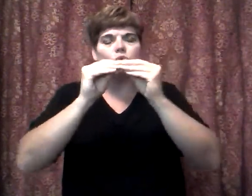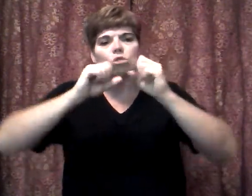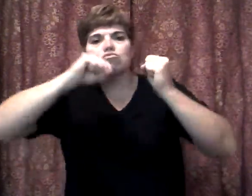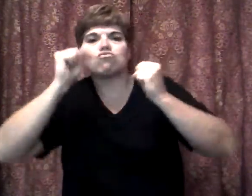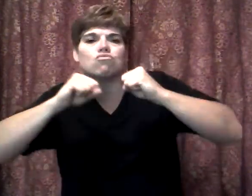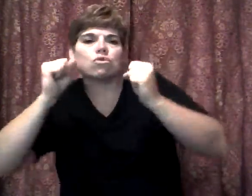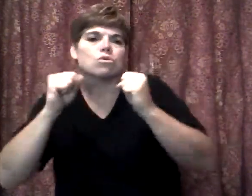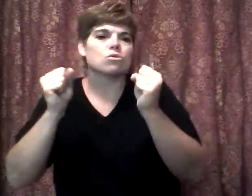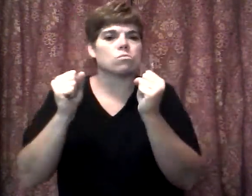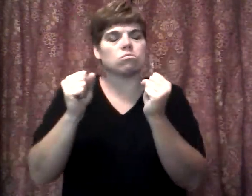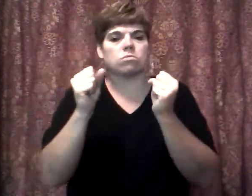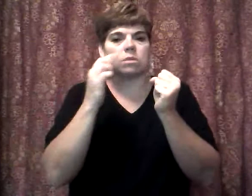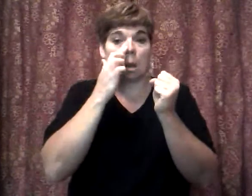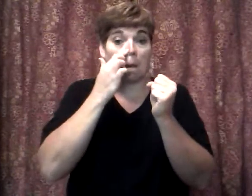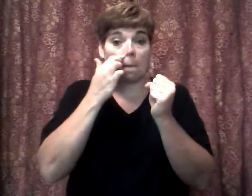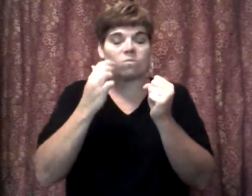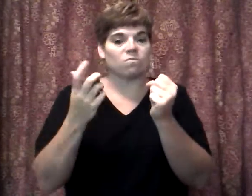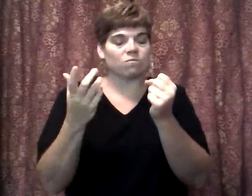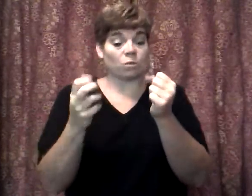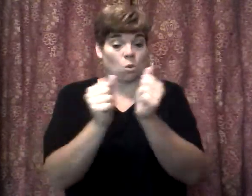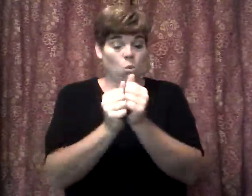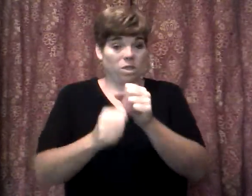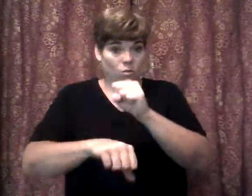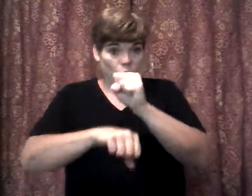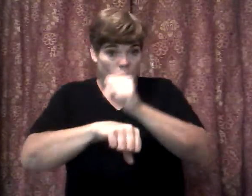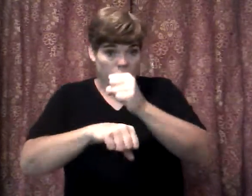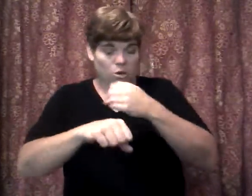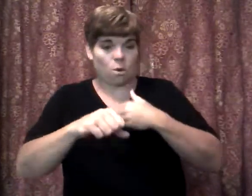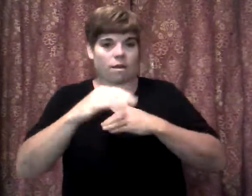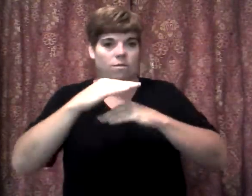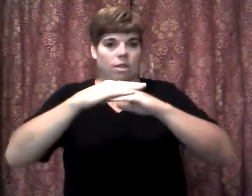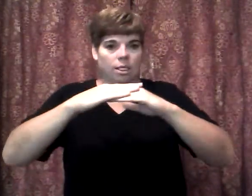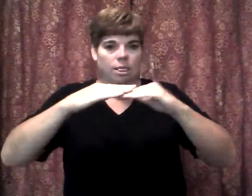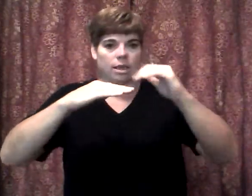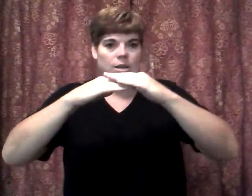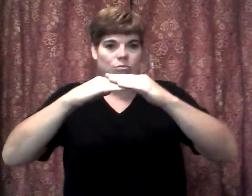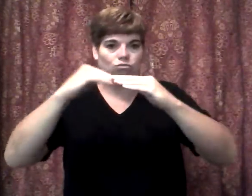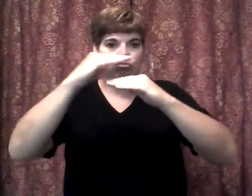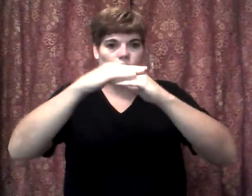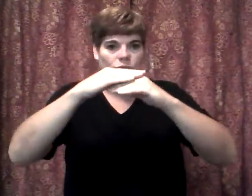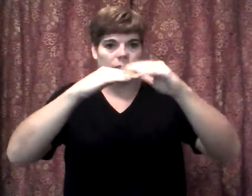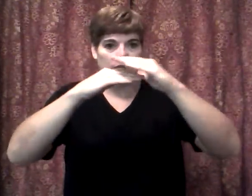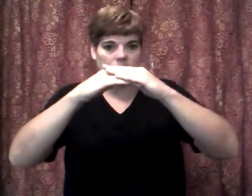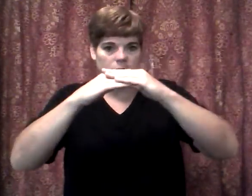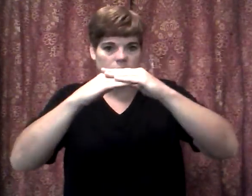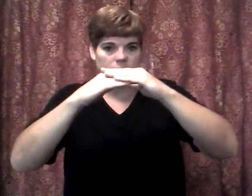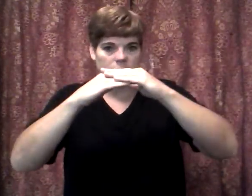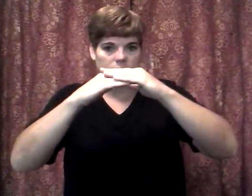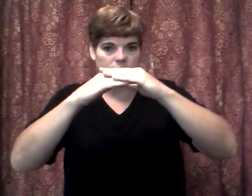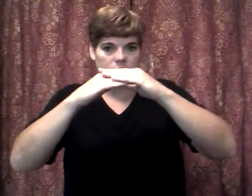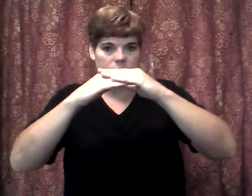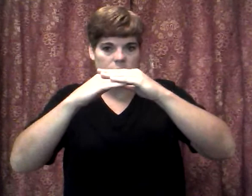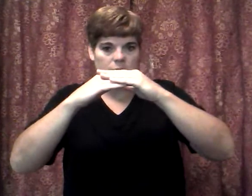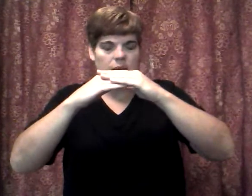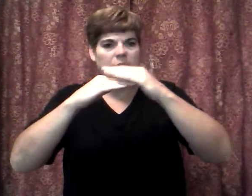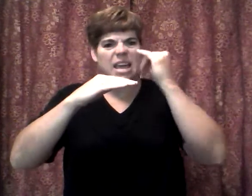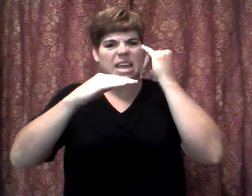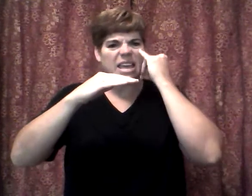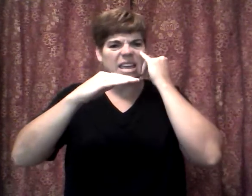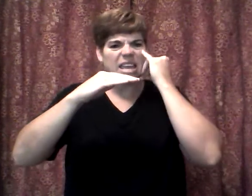is you have like these layers in the rock. This piece breaks off, the top is loose now. Well, this